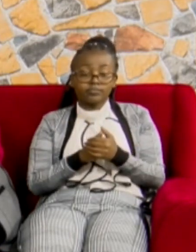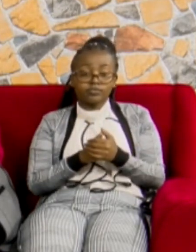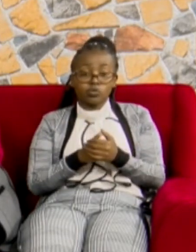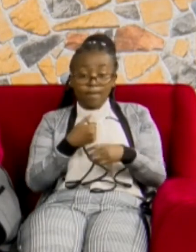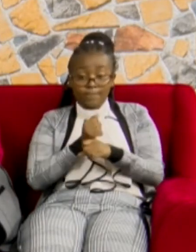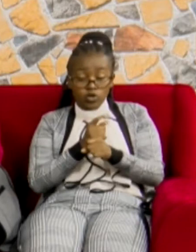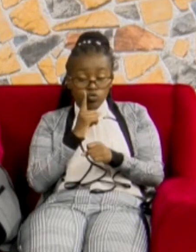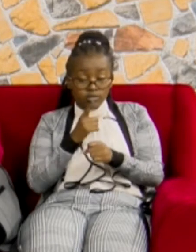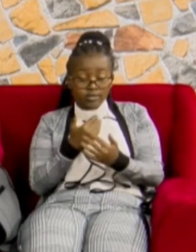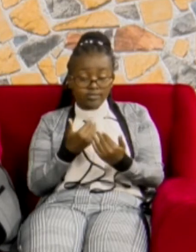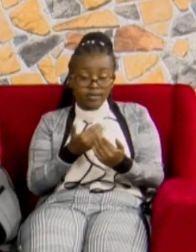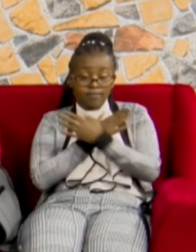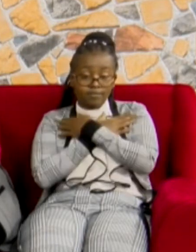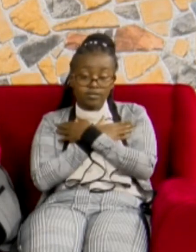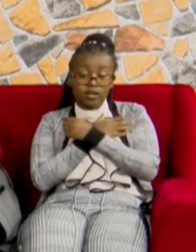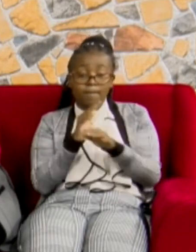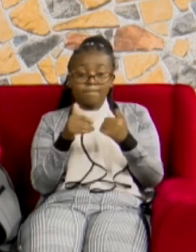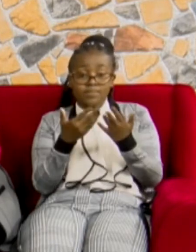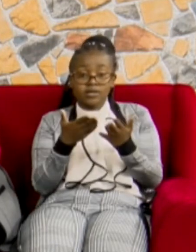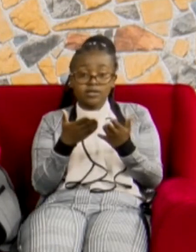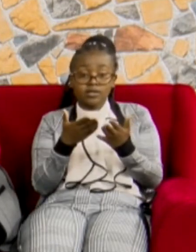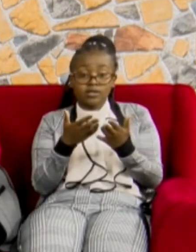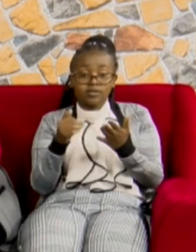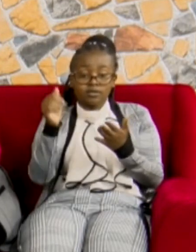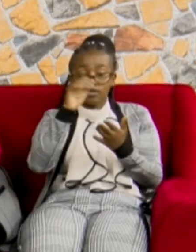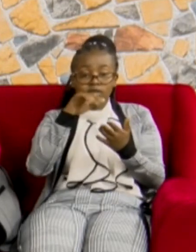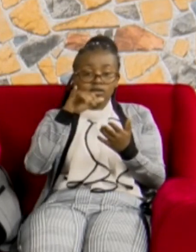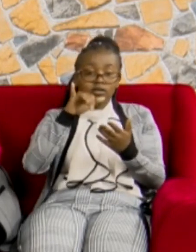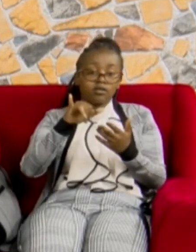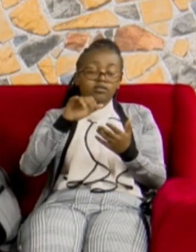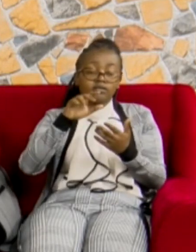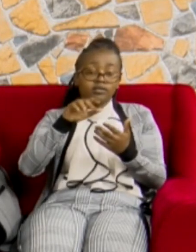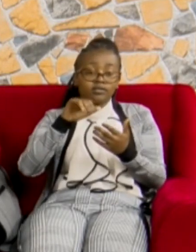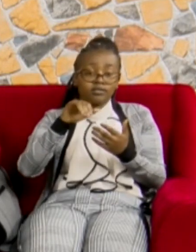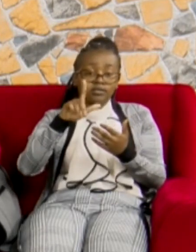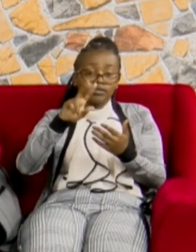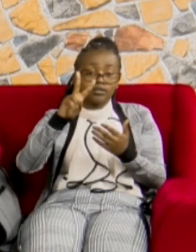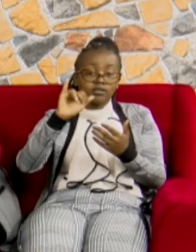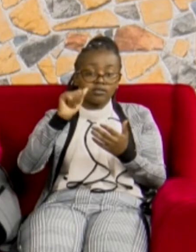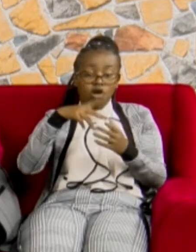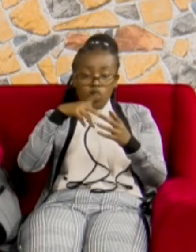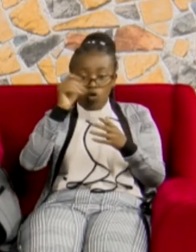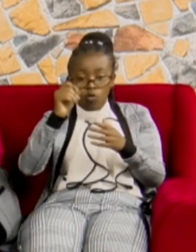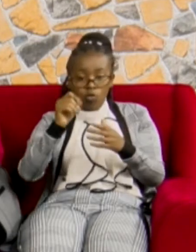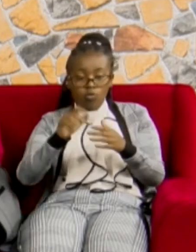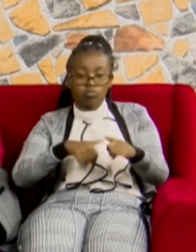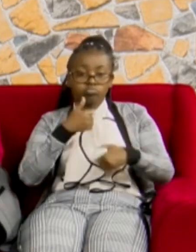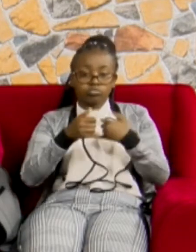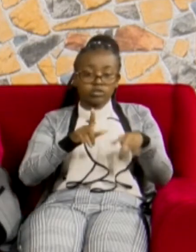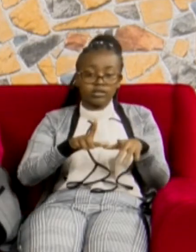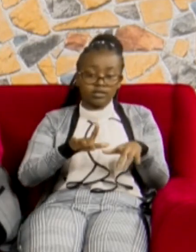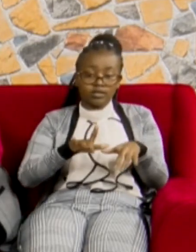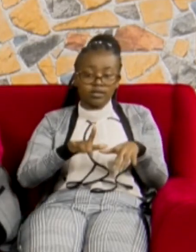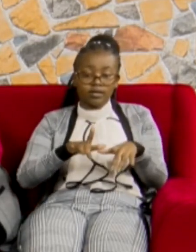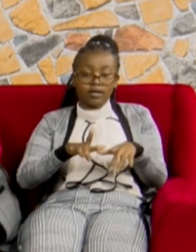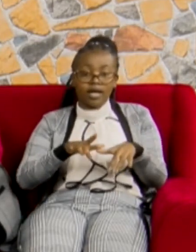your friends that let me give Sylvia a break today. Sylvia, you go out, have fun, I'm going to watch your child. And not feel